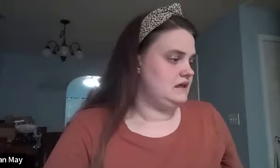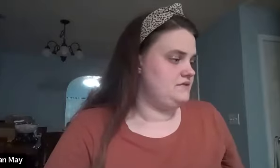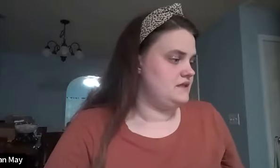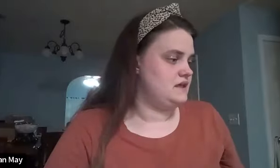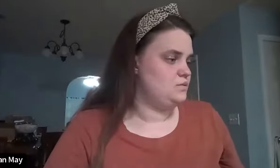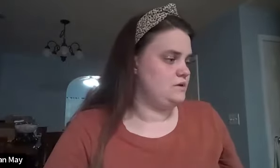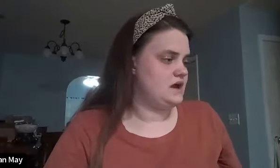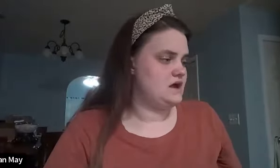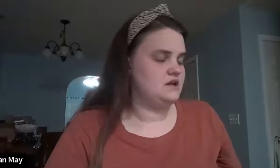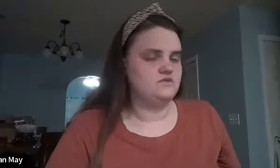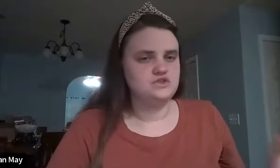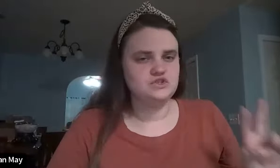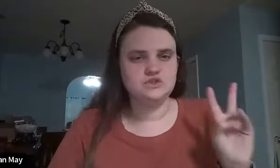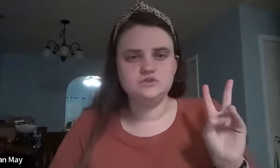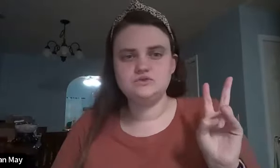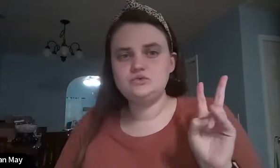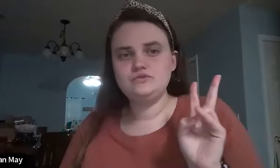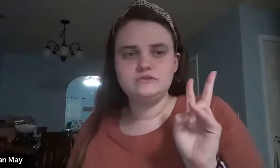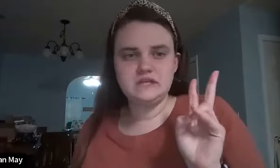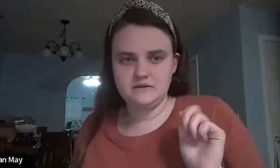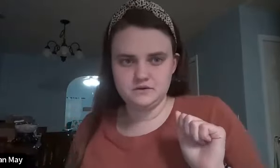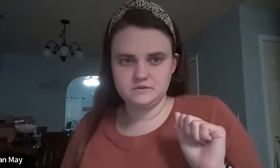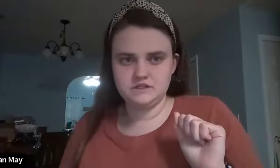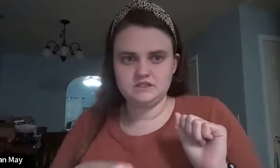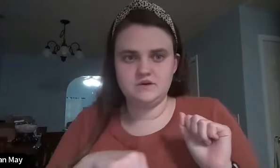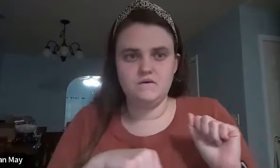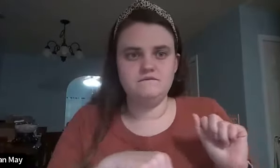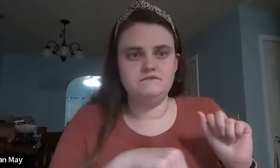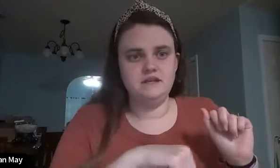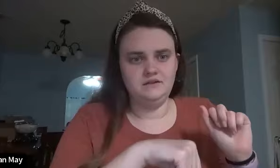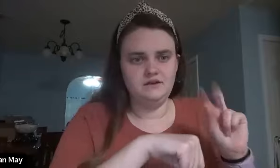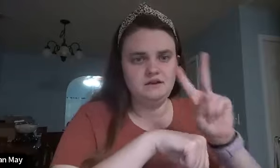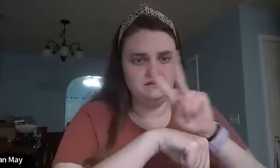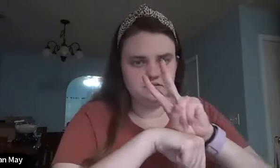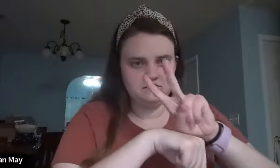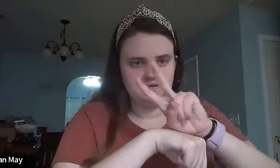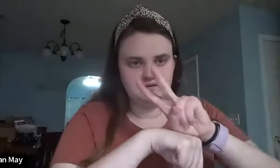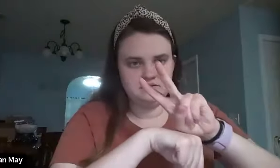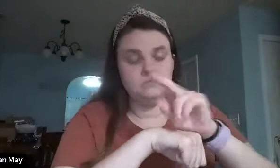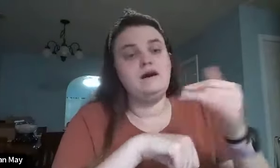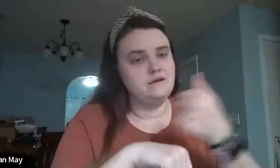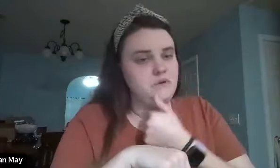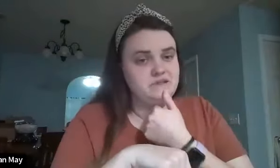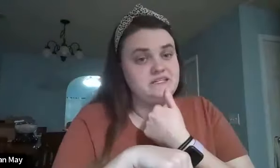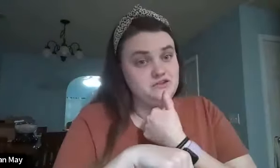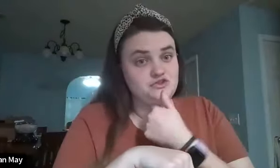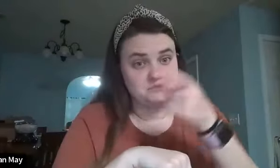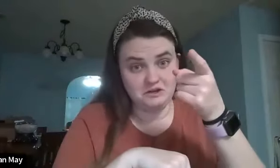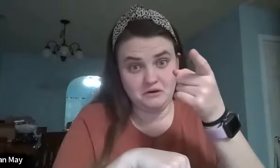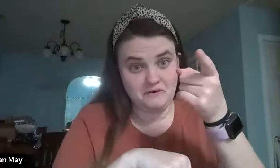And then we had the 2 flavors we talked about. Vanilla. Well, I mean, we did do strawberry. You are right.